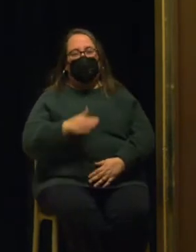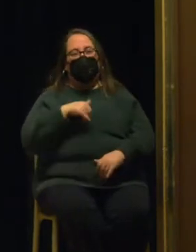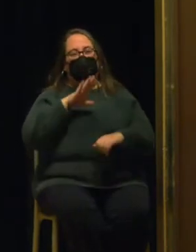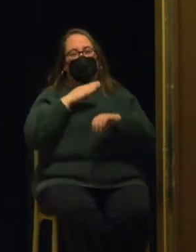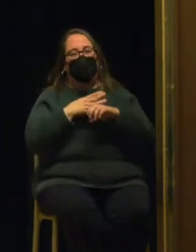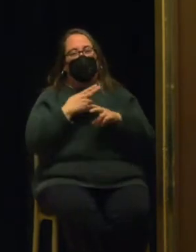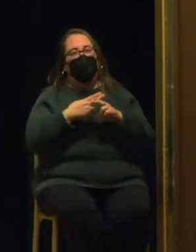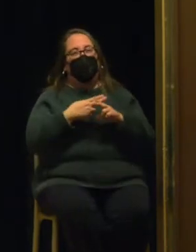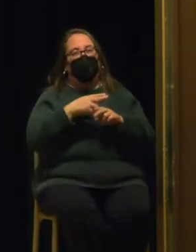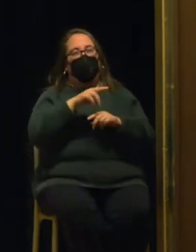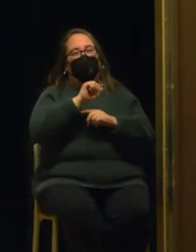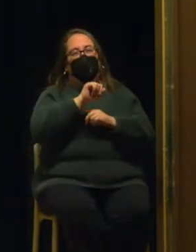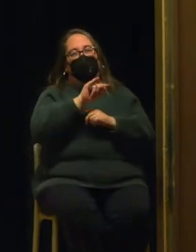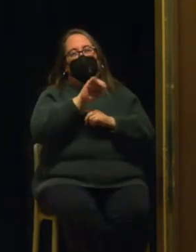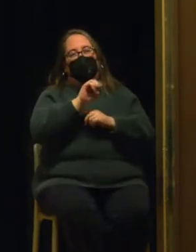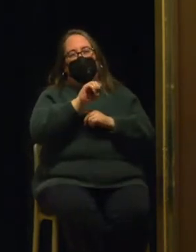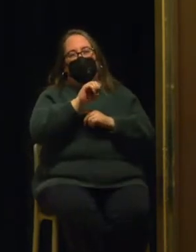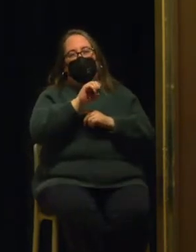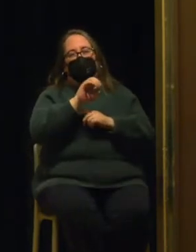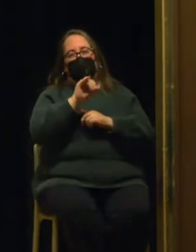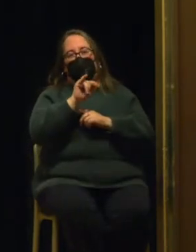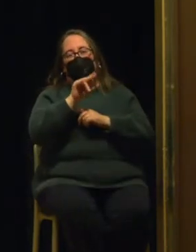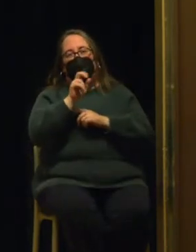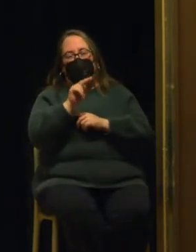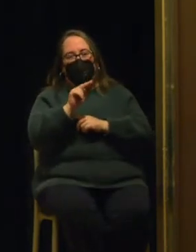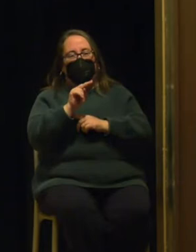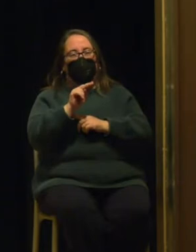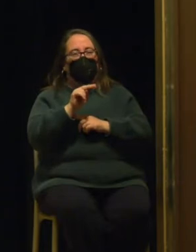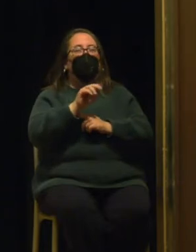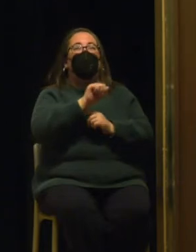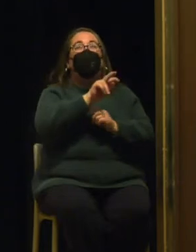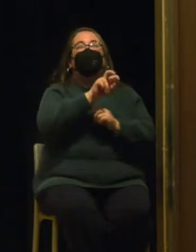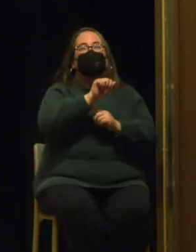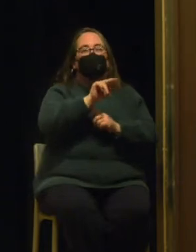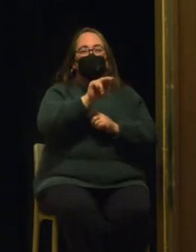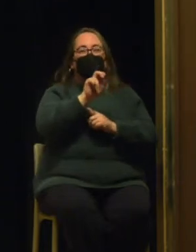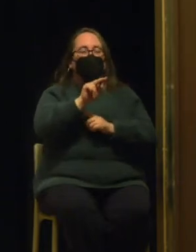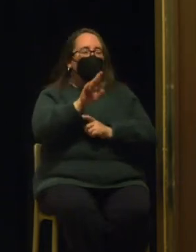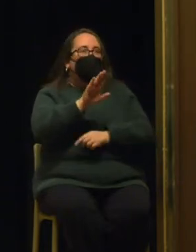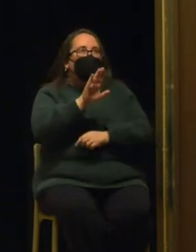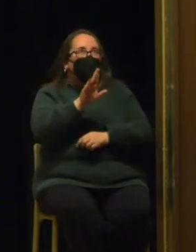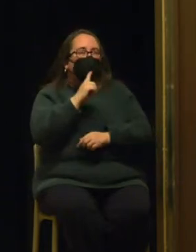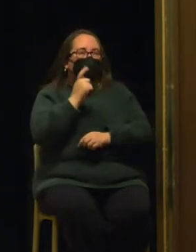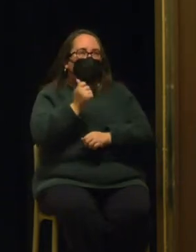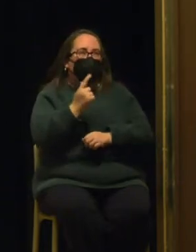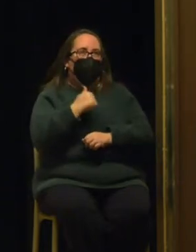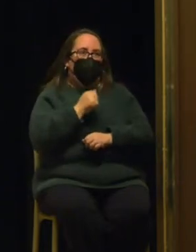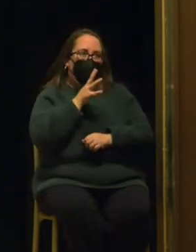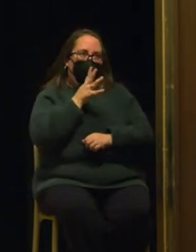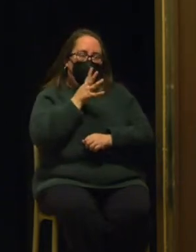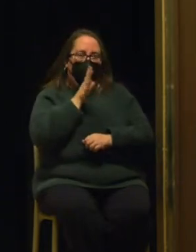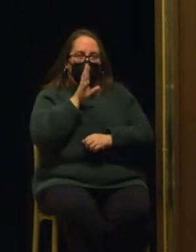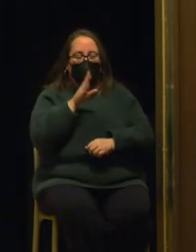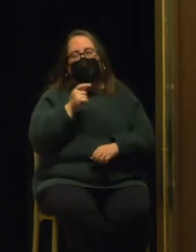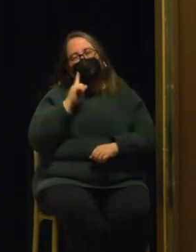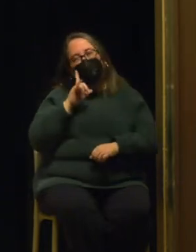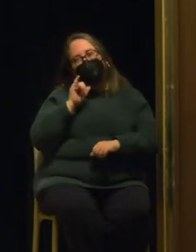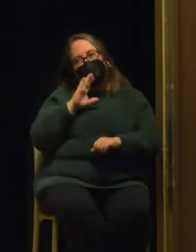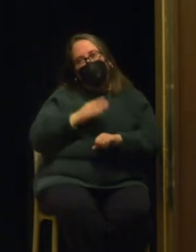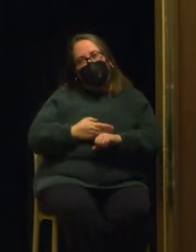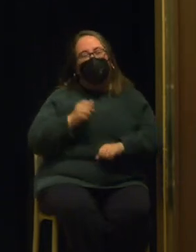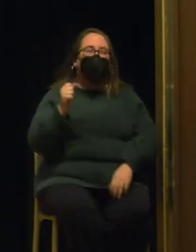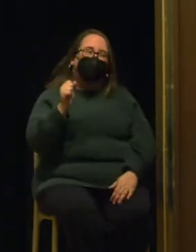My daughter's name is Ava Coleman, so she doesn't have the last name. She never tells anyone I'm her mother. I mean, you know, that sounds like a daughter though.